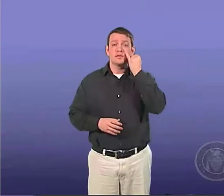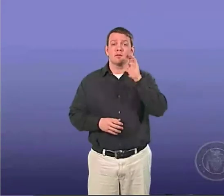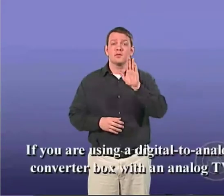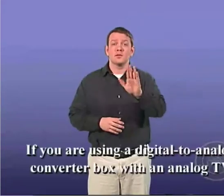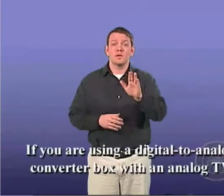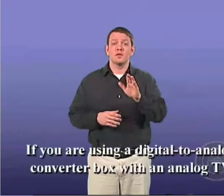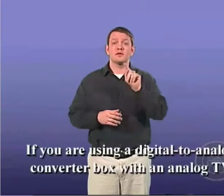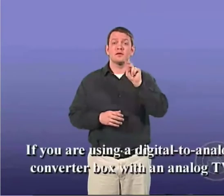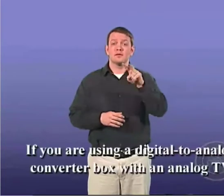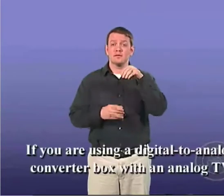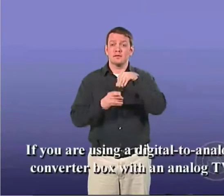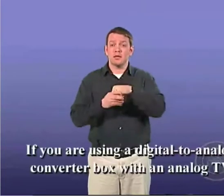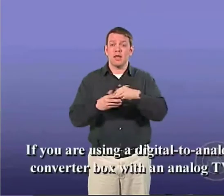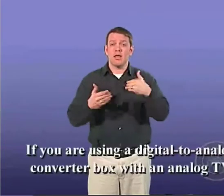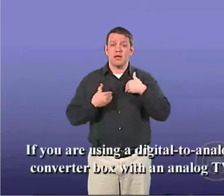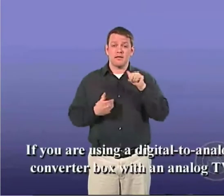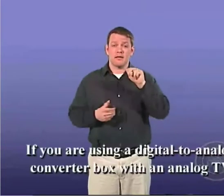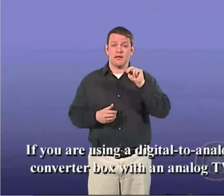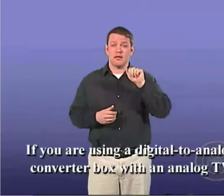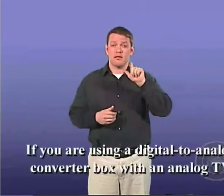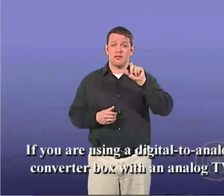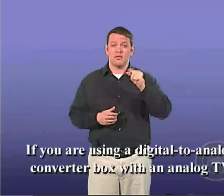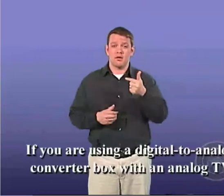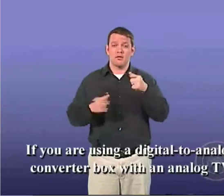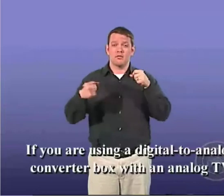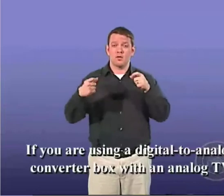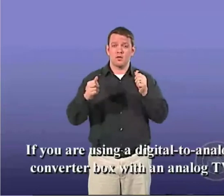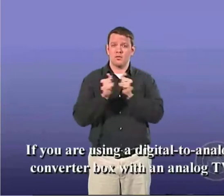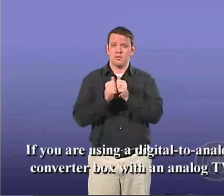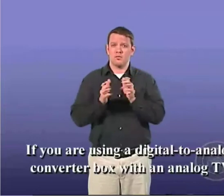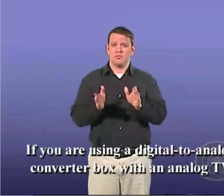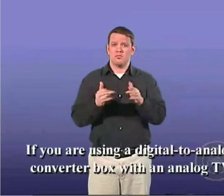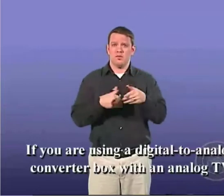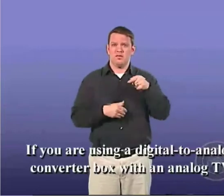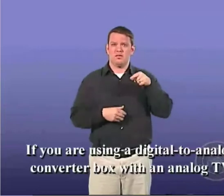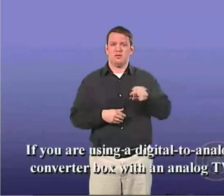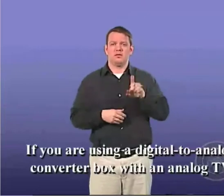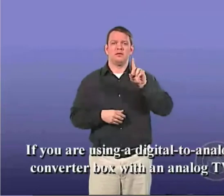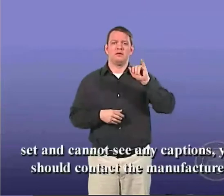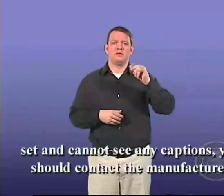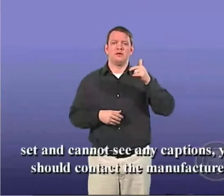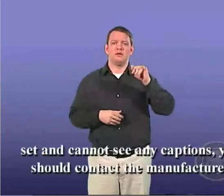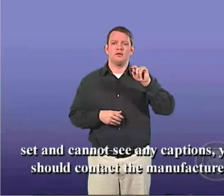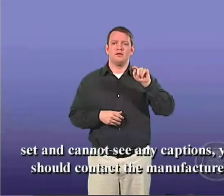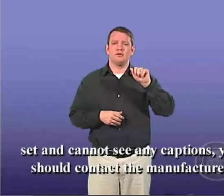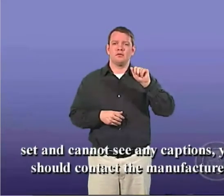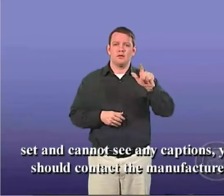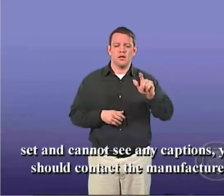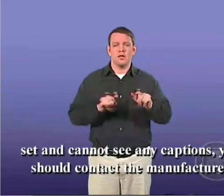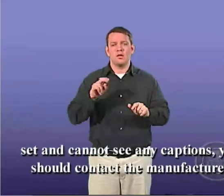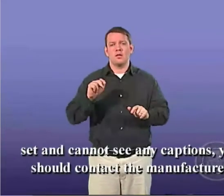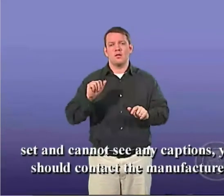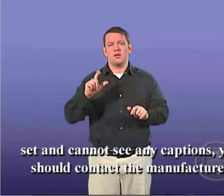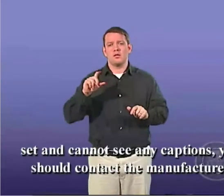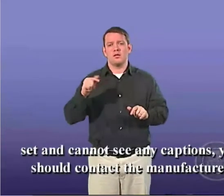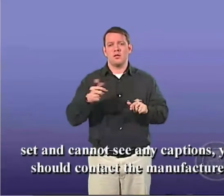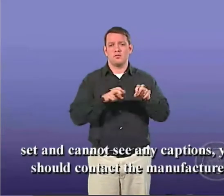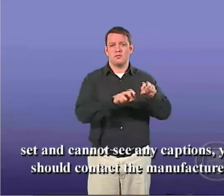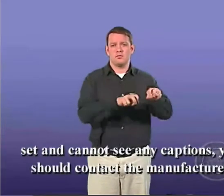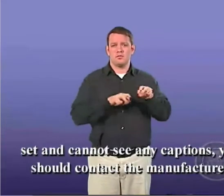If you are using a digital to analog converter box with an analog TV set and cannot see any captions,